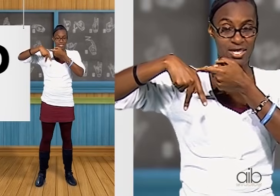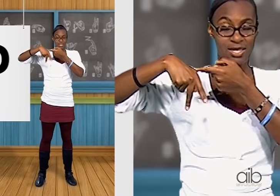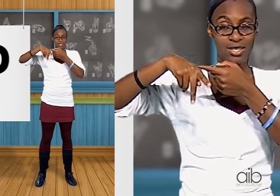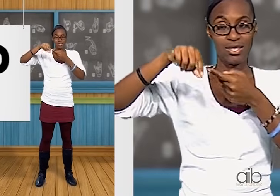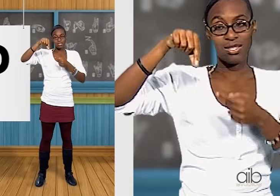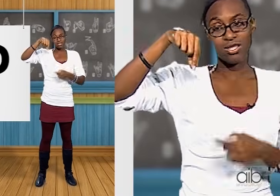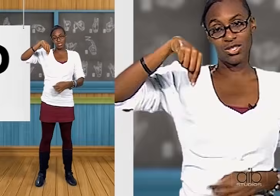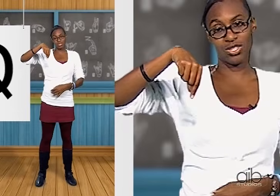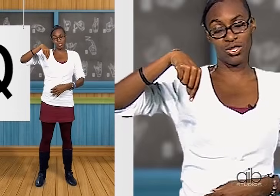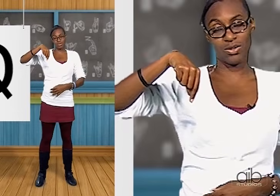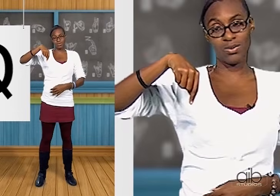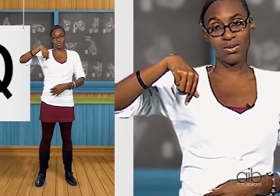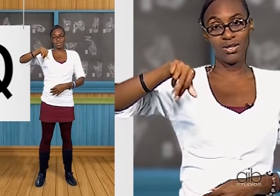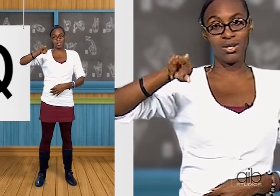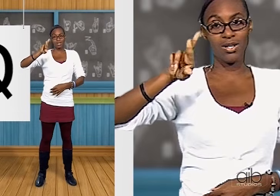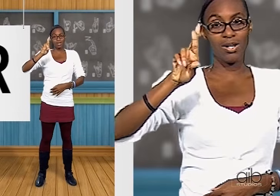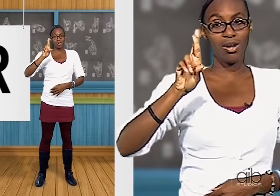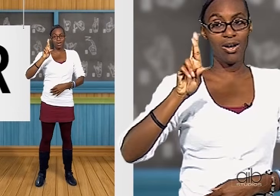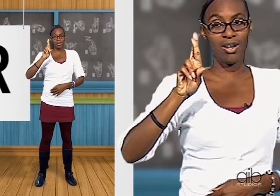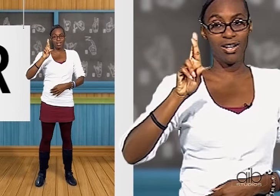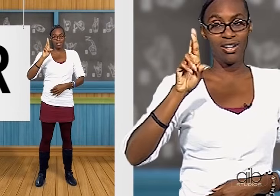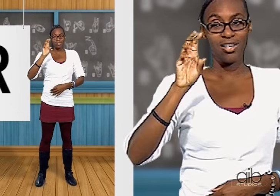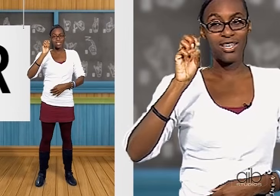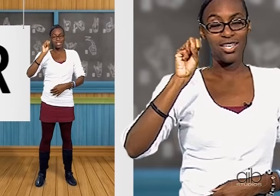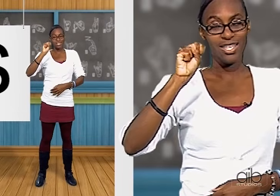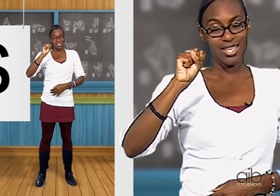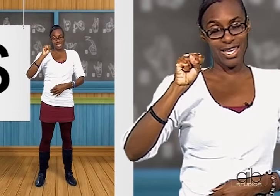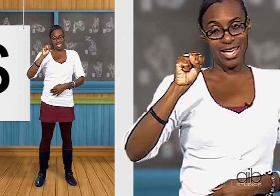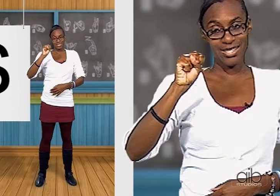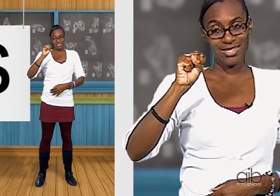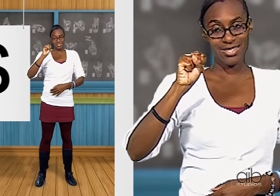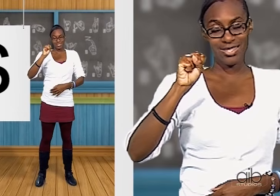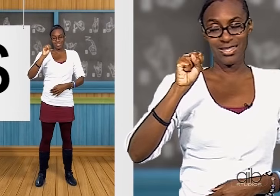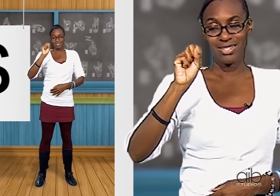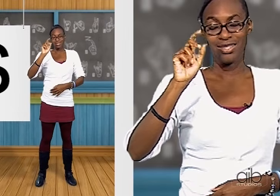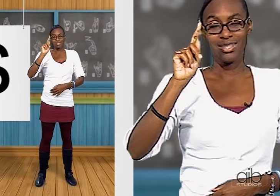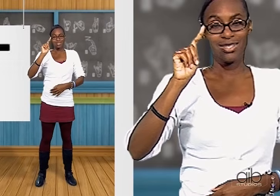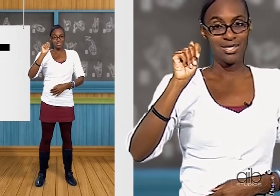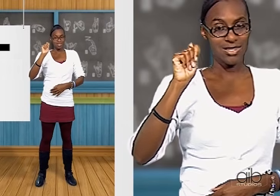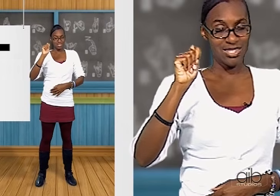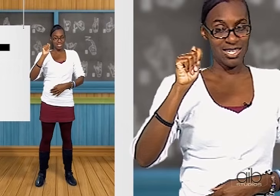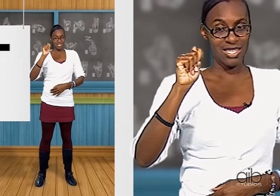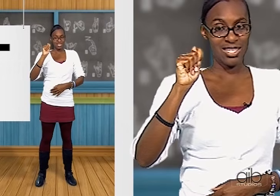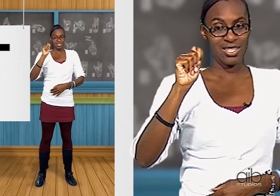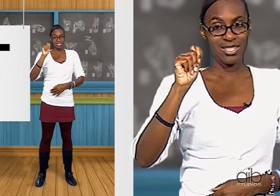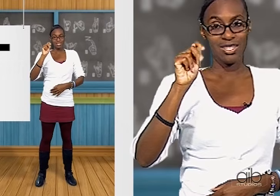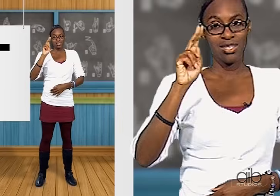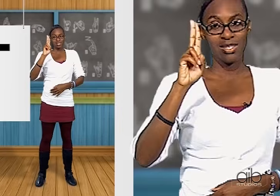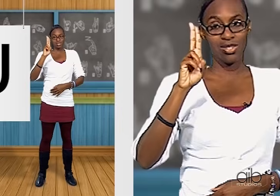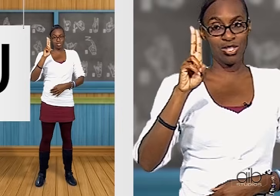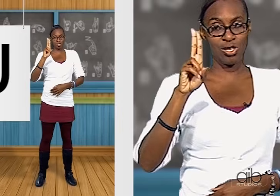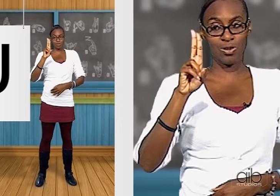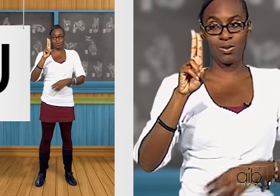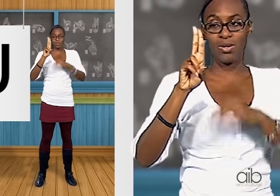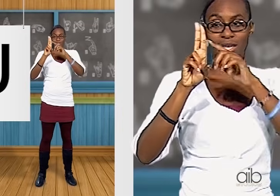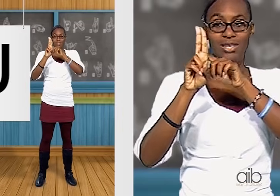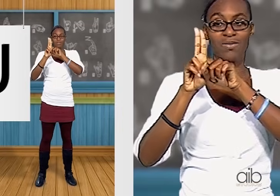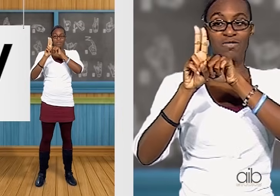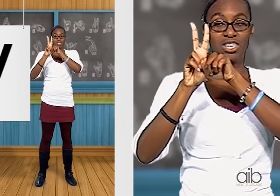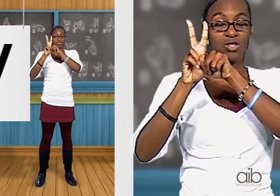P, Q, R, S, T, U, and then V. You want